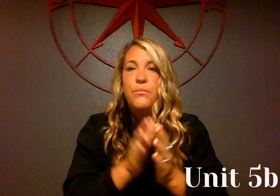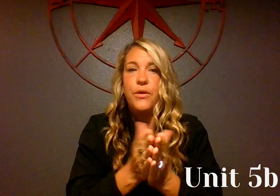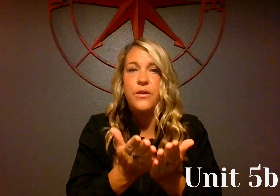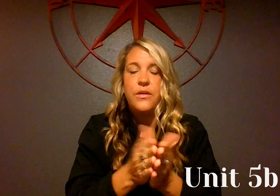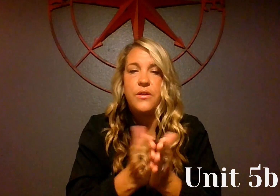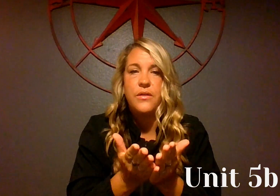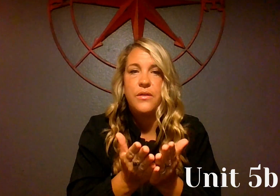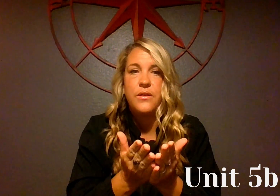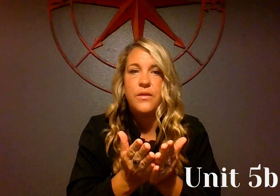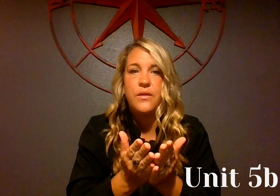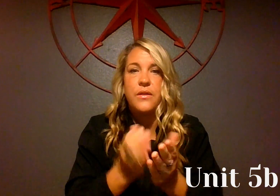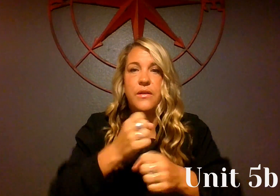book,